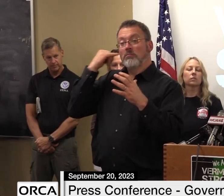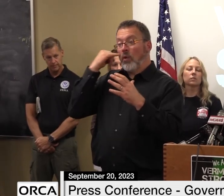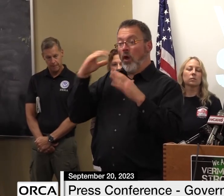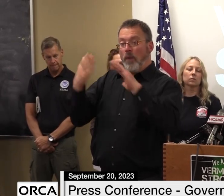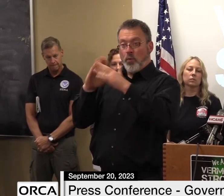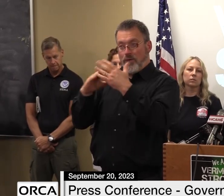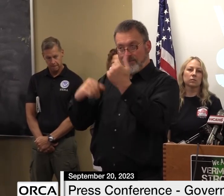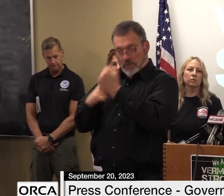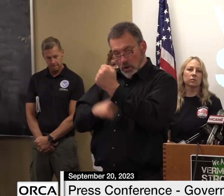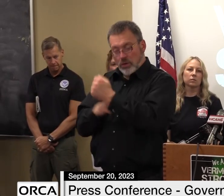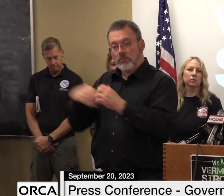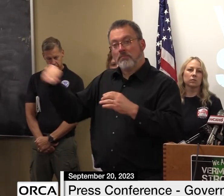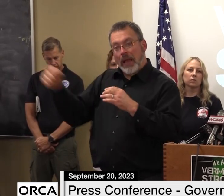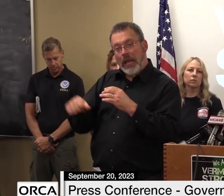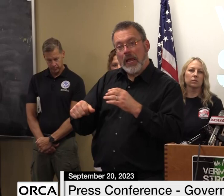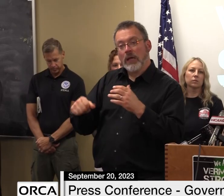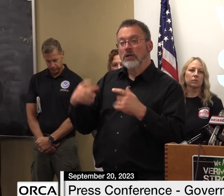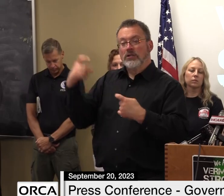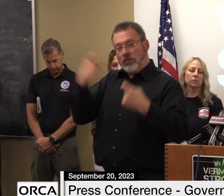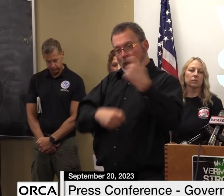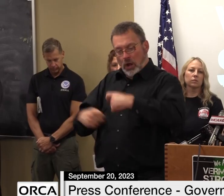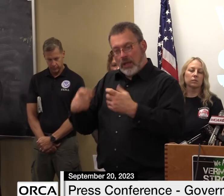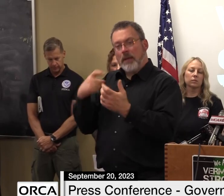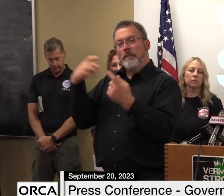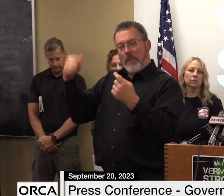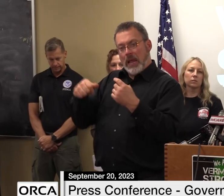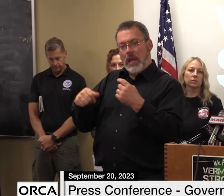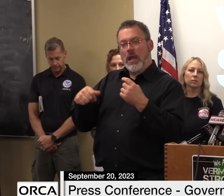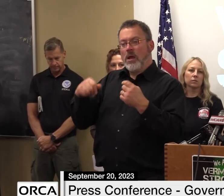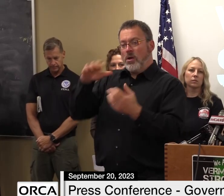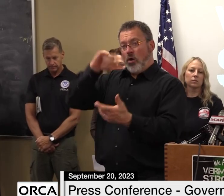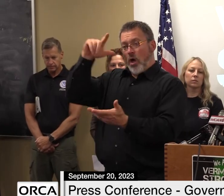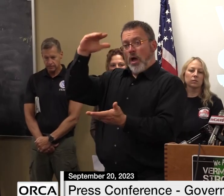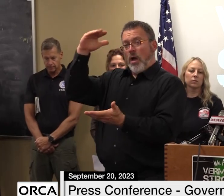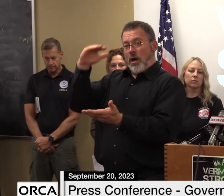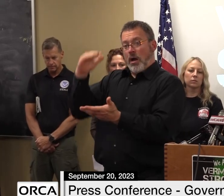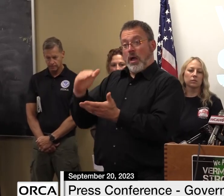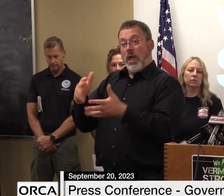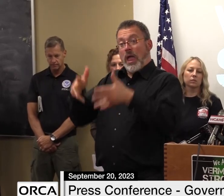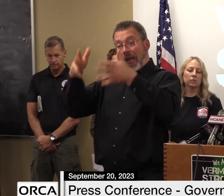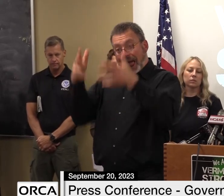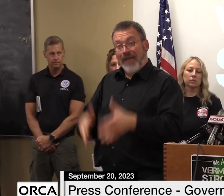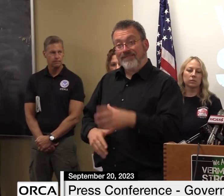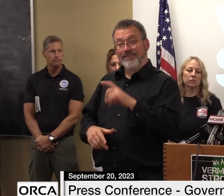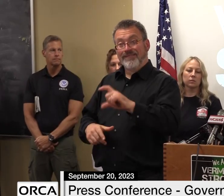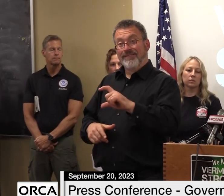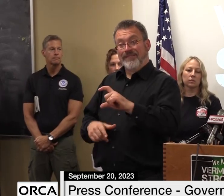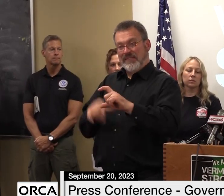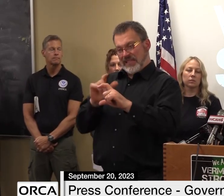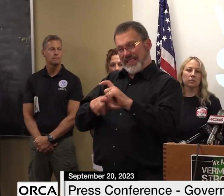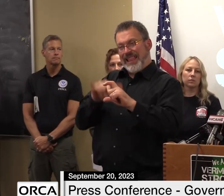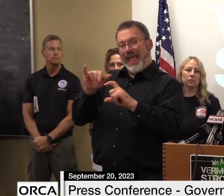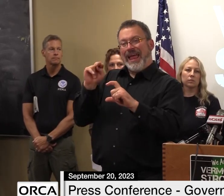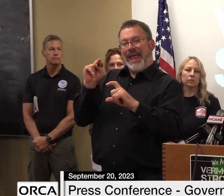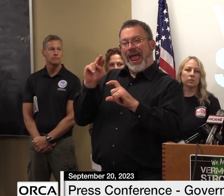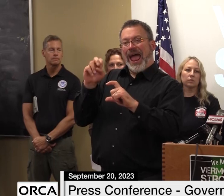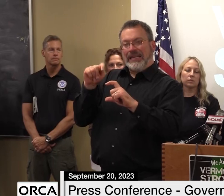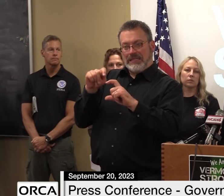or any other charitable organization funds, and we are taking the percentage from the net damage